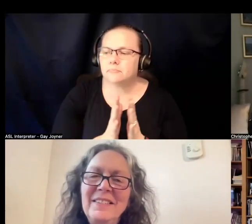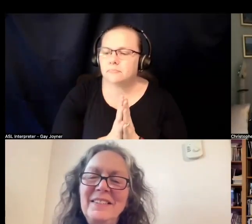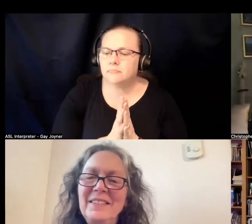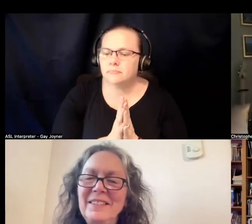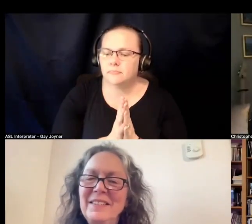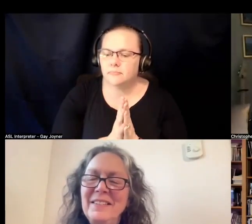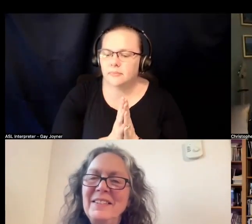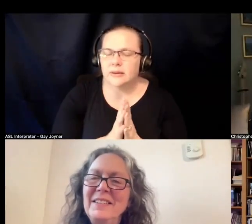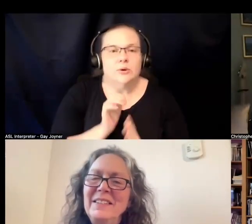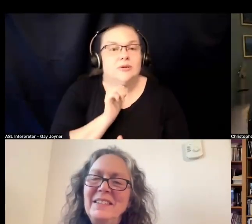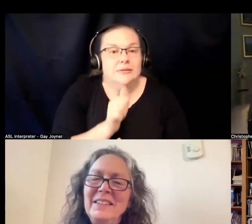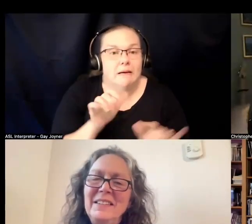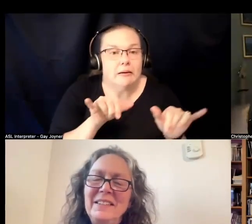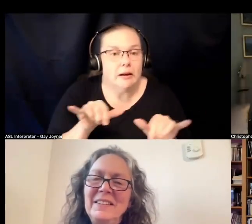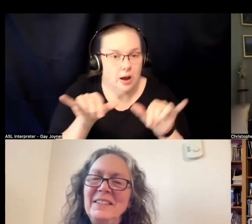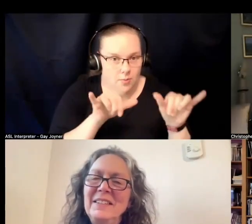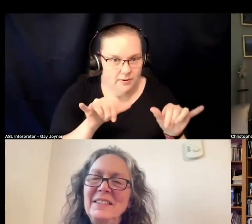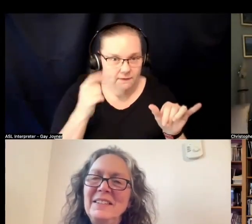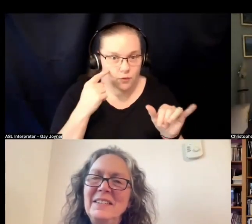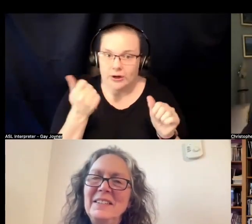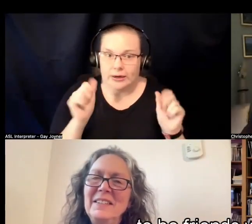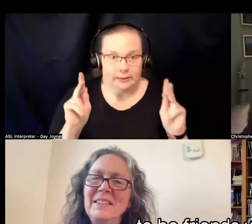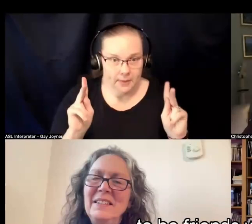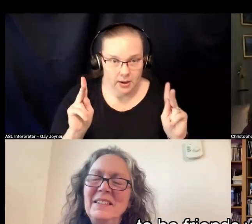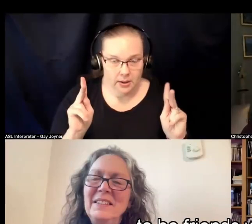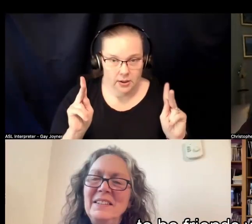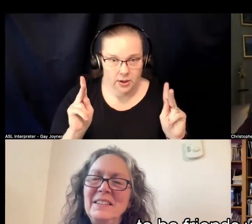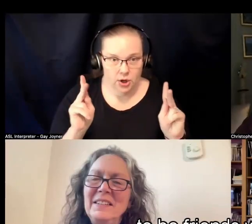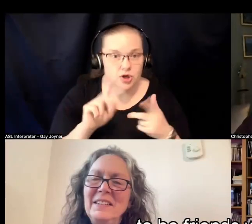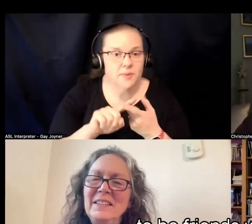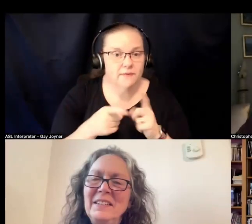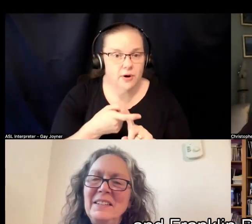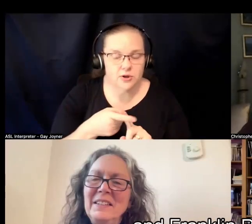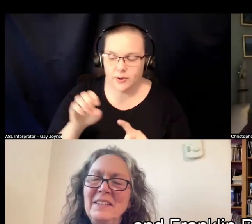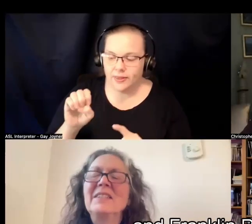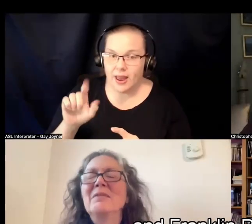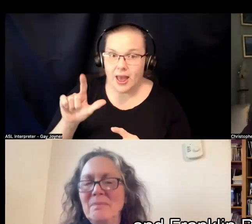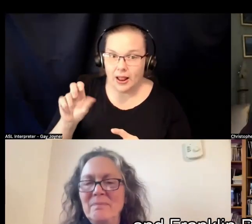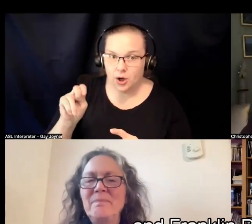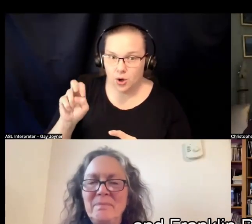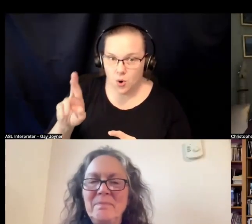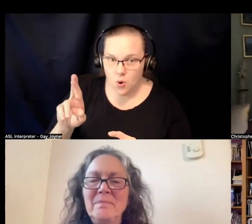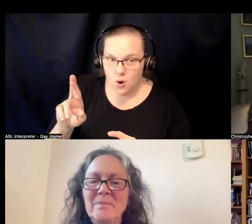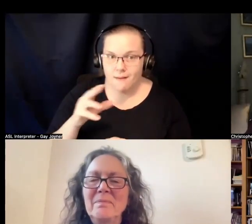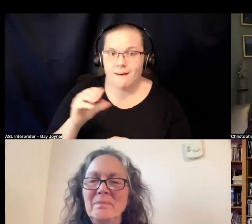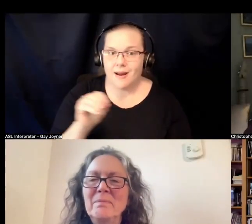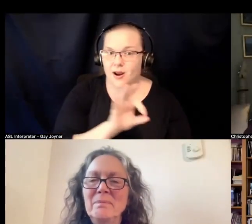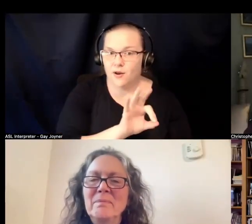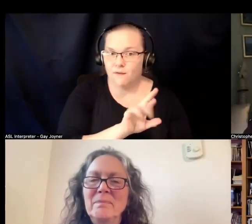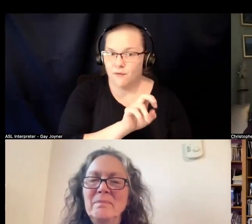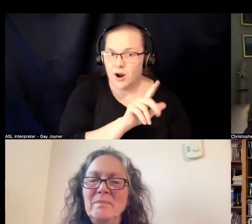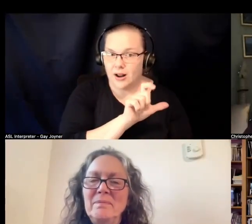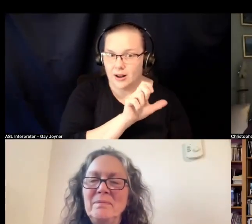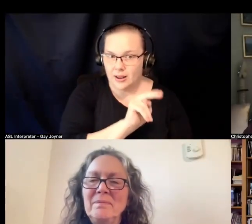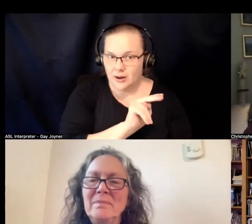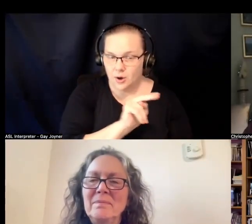was uncommon for anybody to be friends with both Eleanor Roosevelt and Franklin Roosevelt at the same time. They